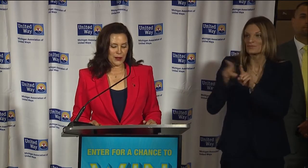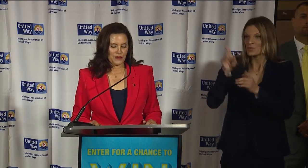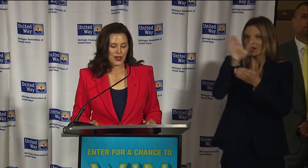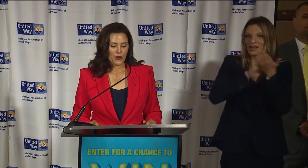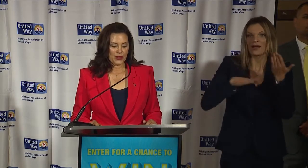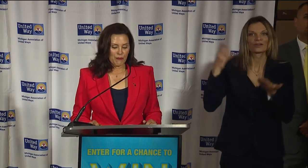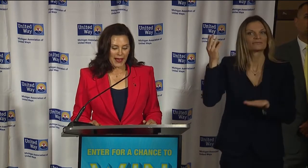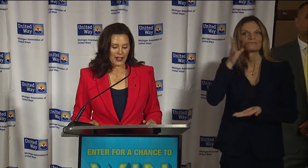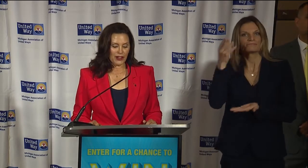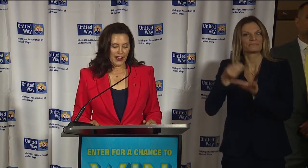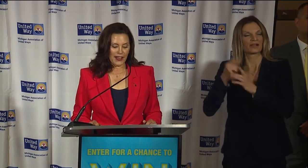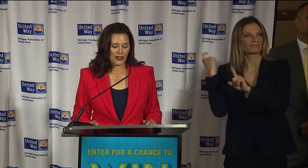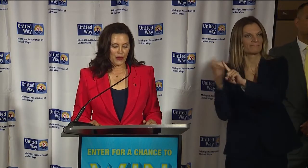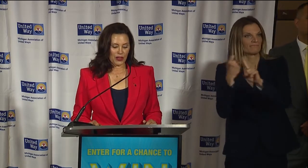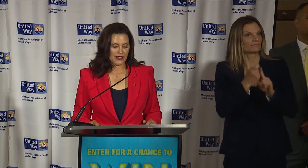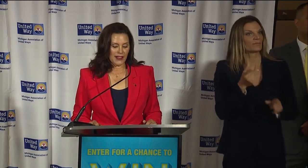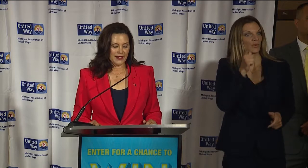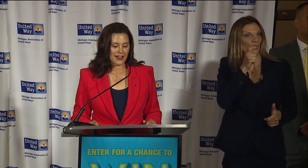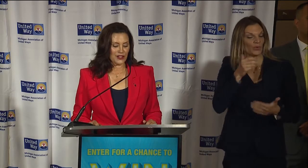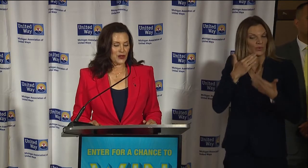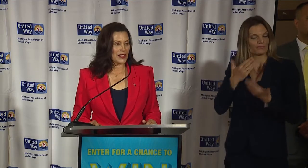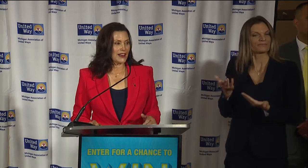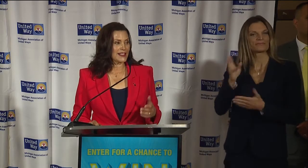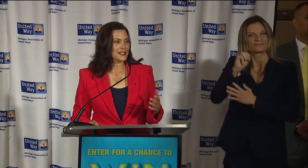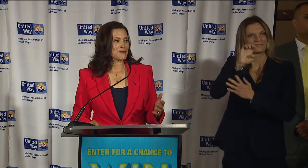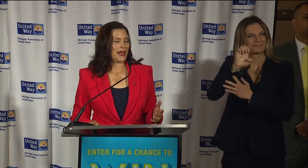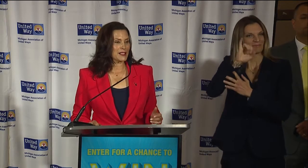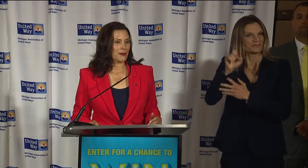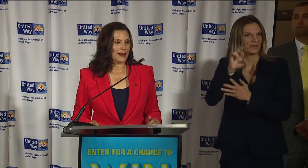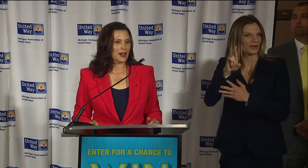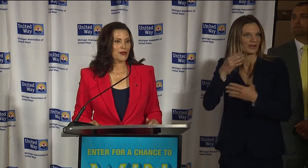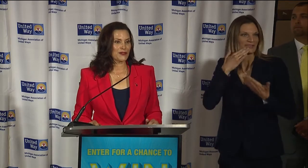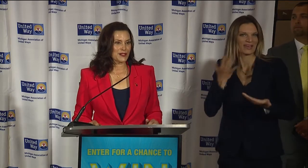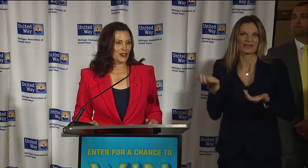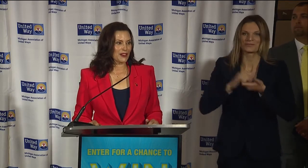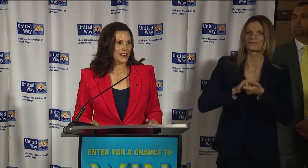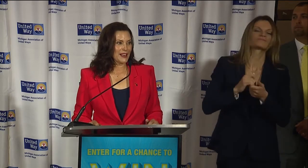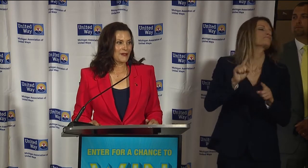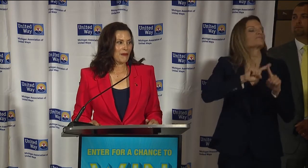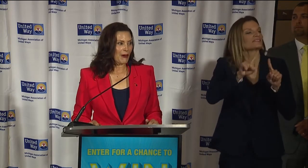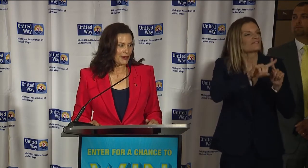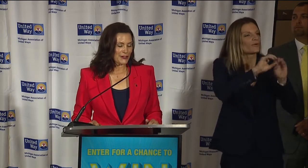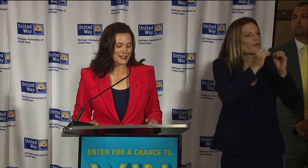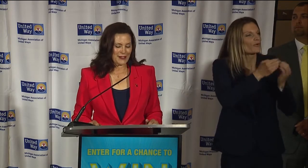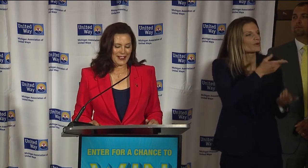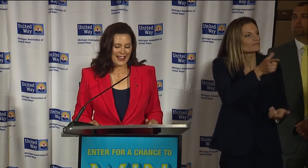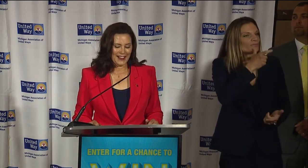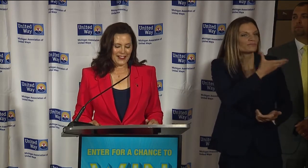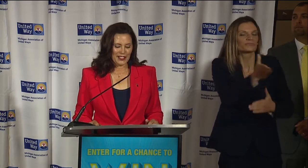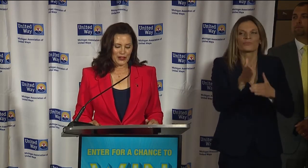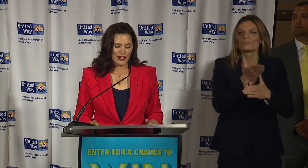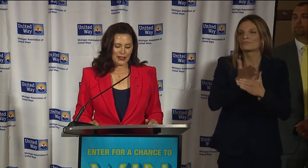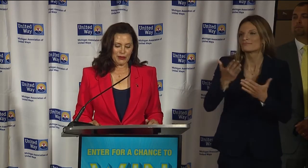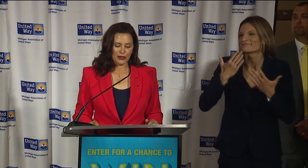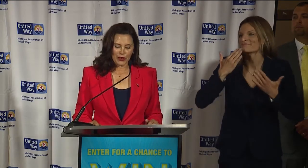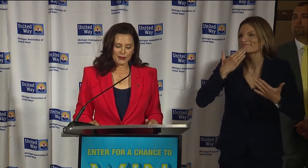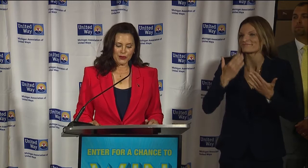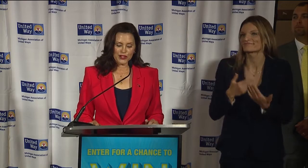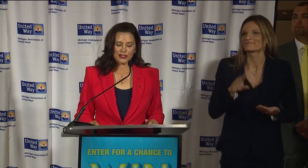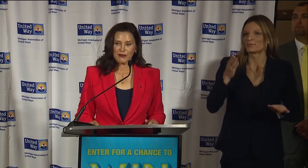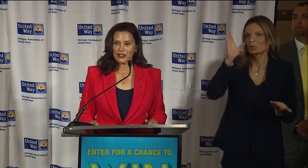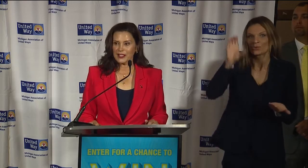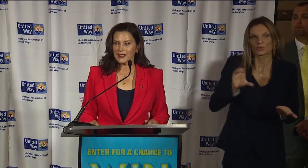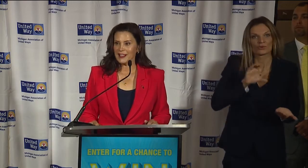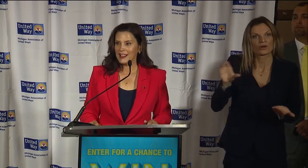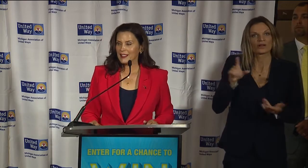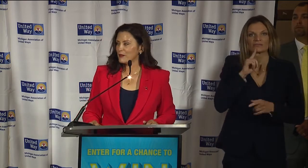collaboration with Meijer and the work that they are doing, and this is backed by a number of different partners that we have, including Blue Cross Blue